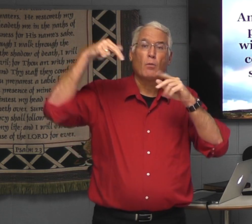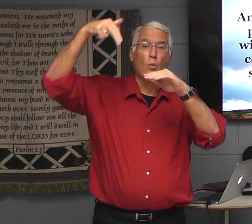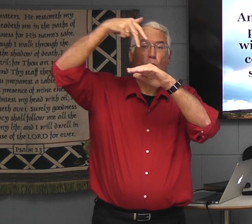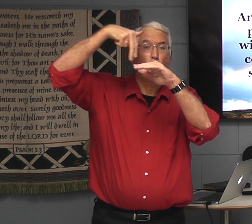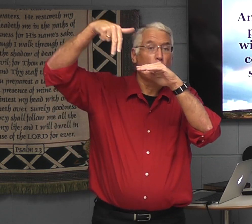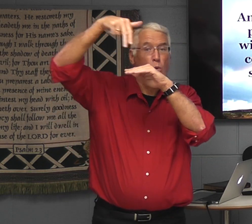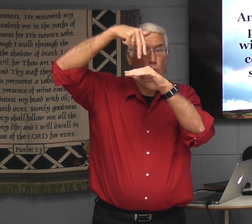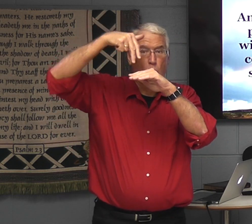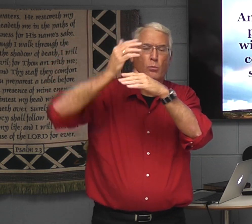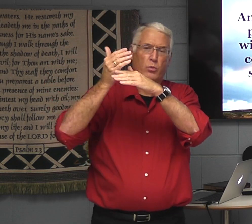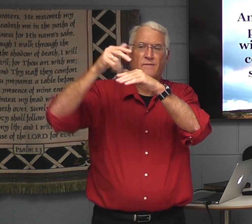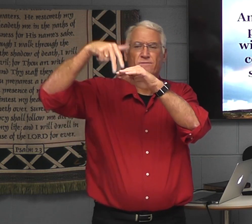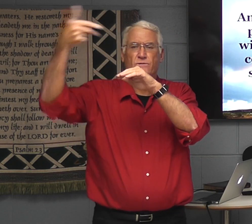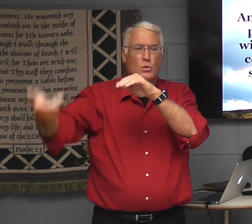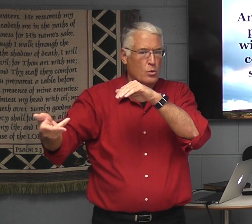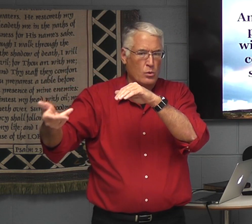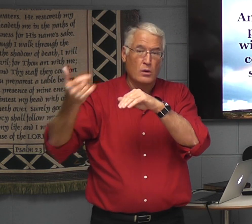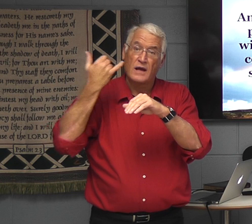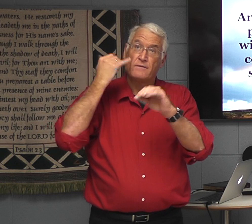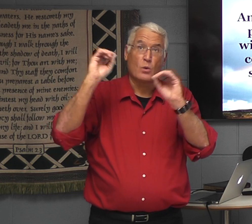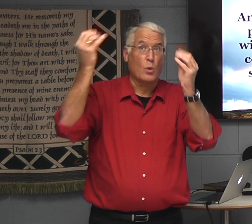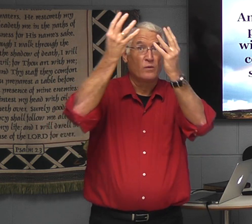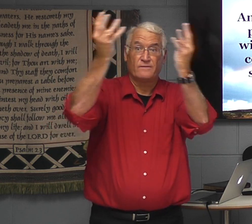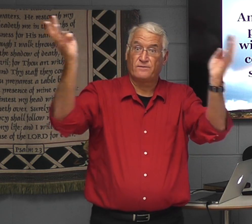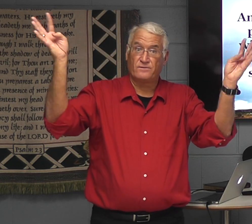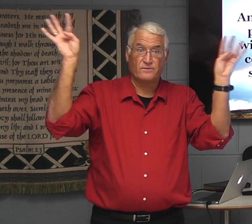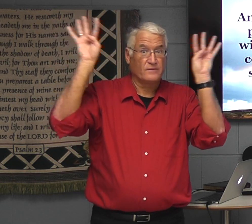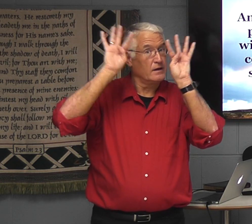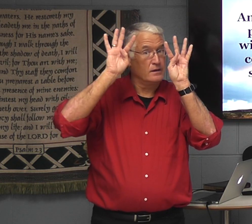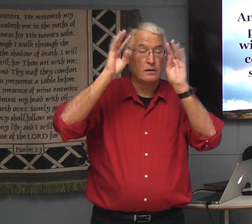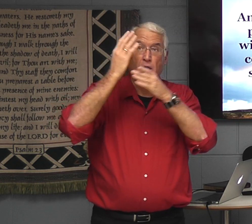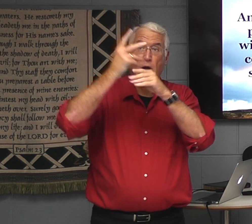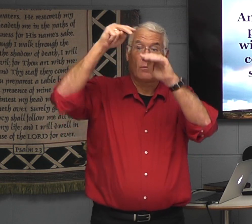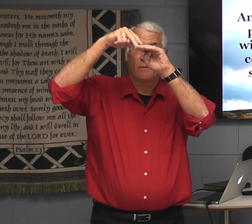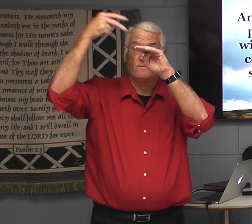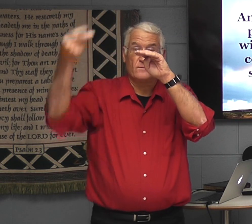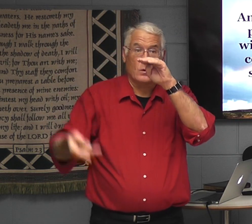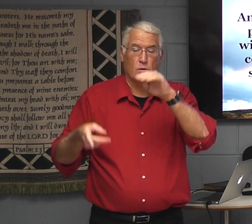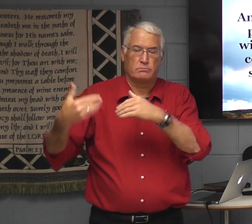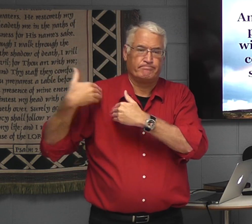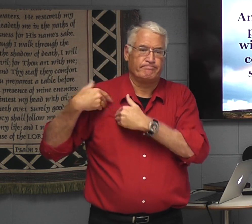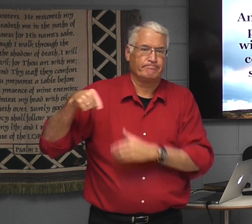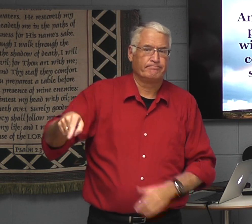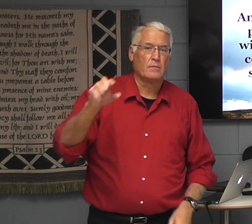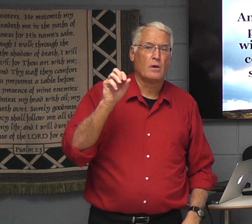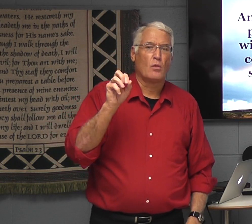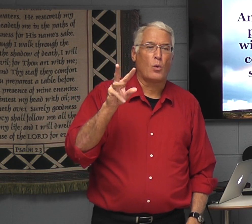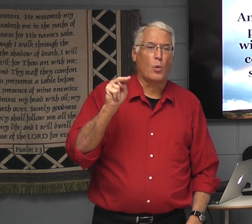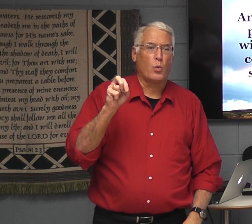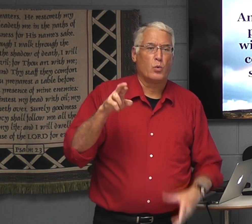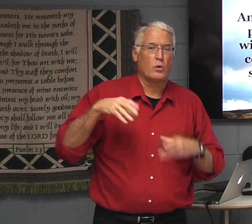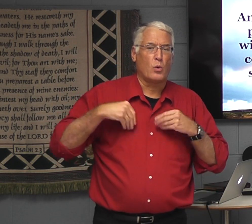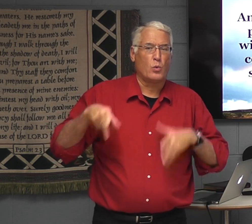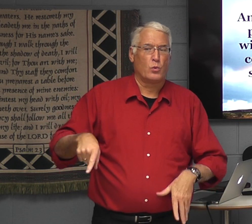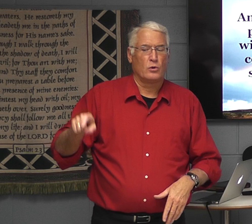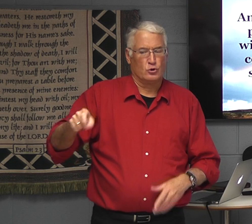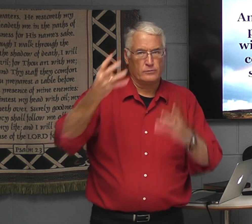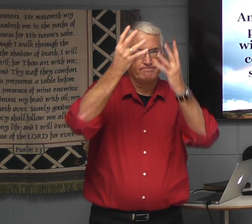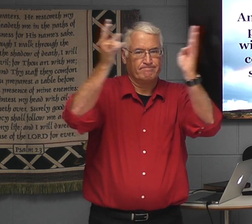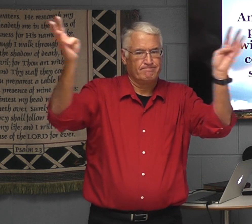laws said you must have a fence. The people would walk over it, wouldn't fall in. If you were a